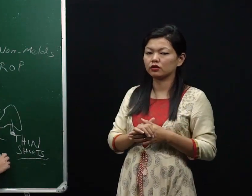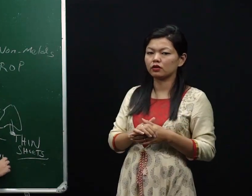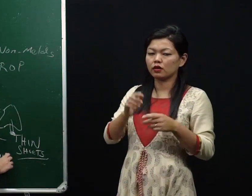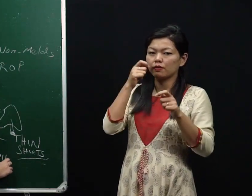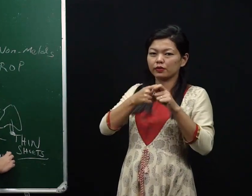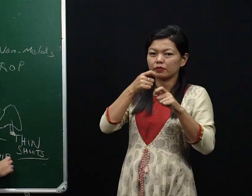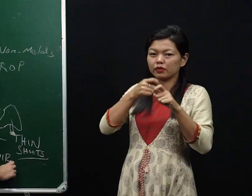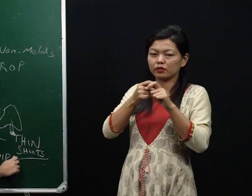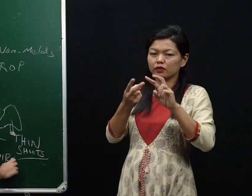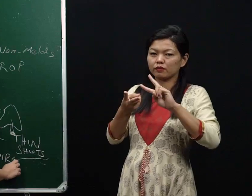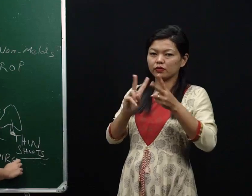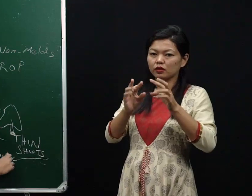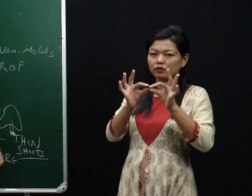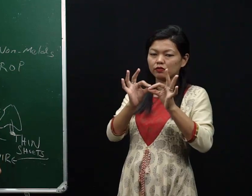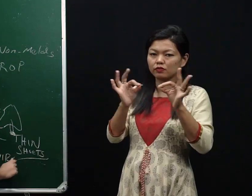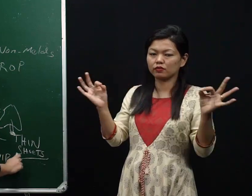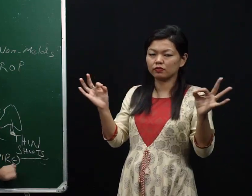Wire.